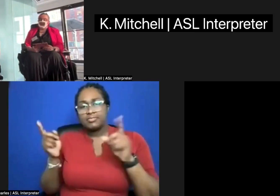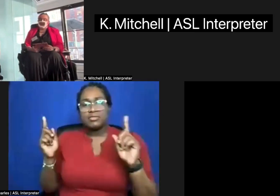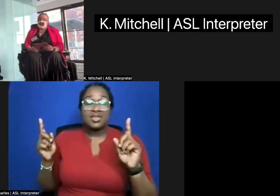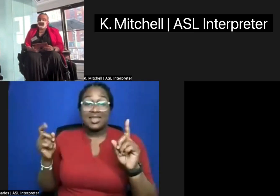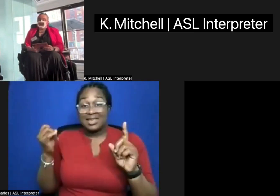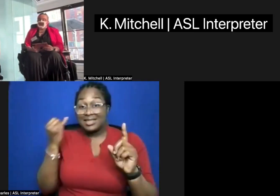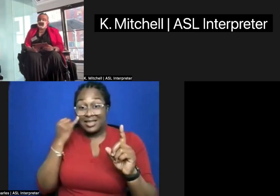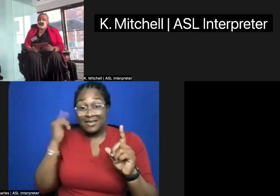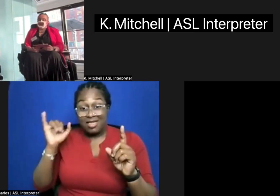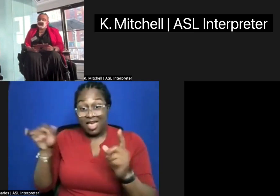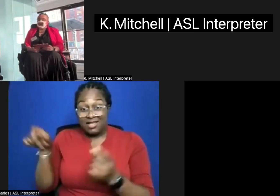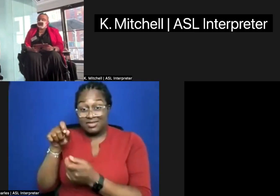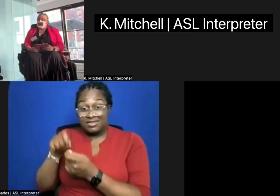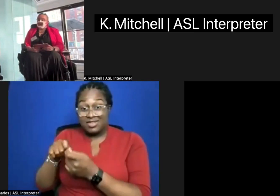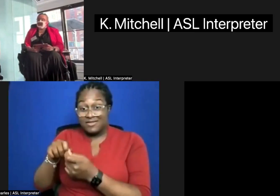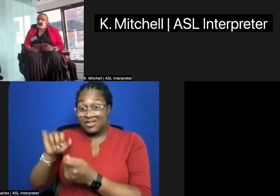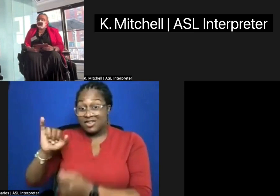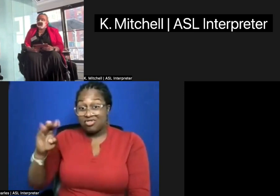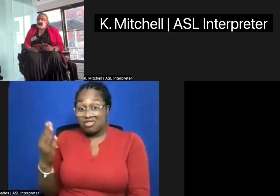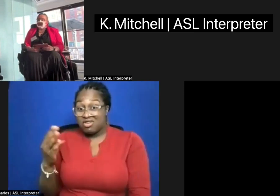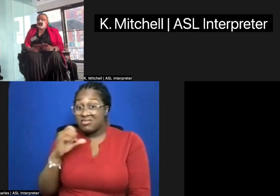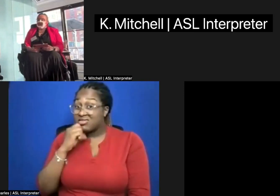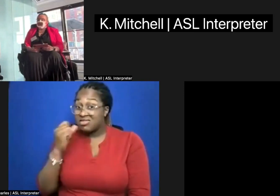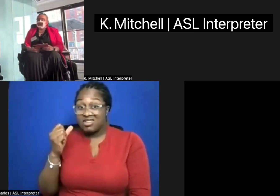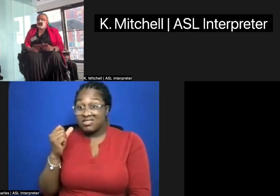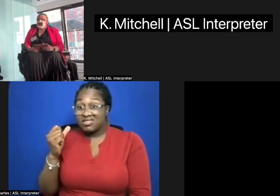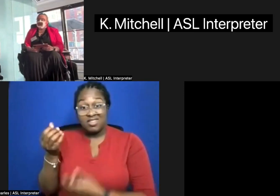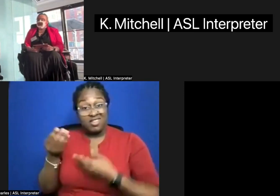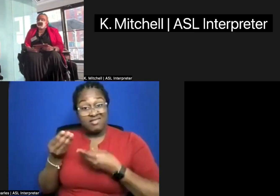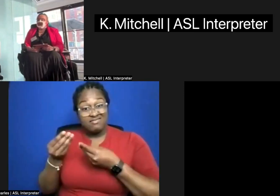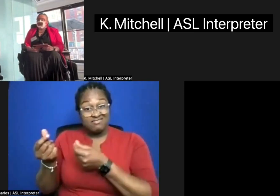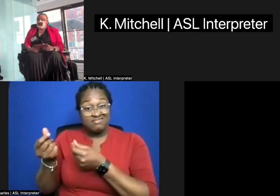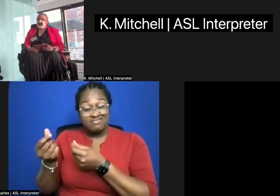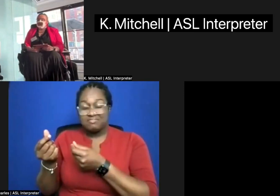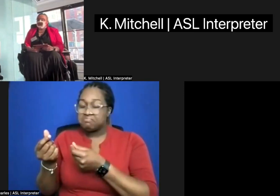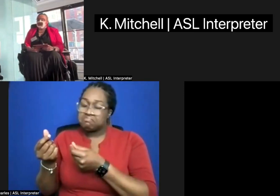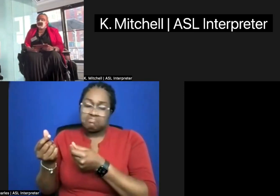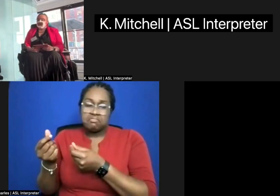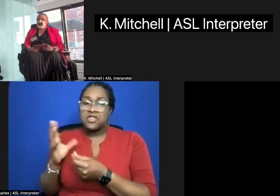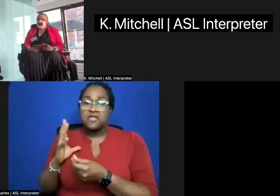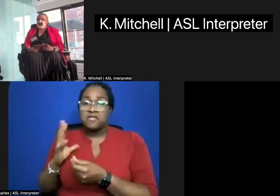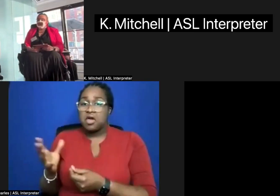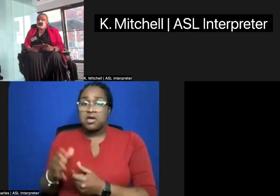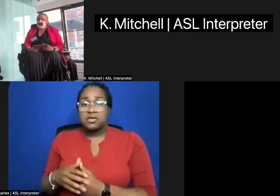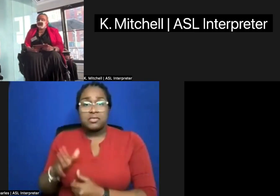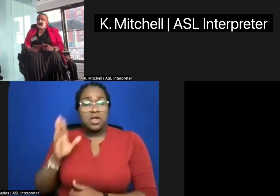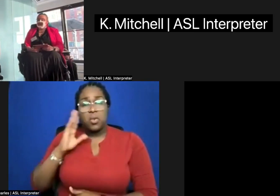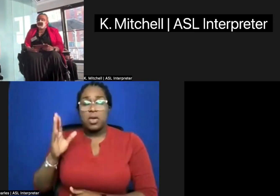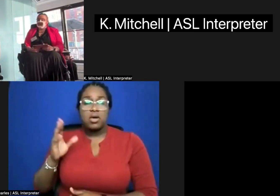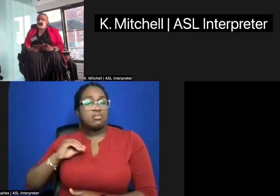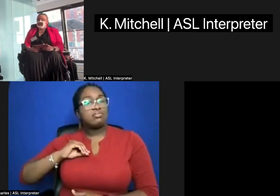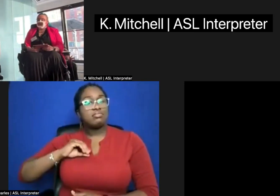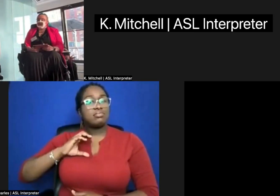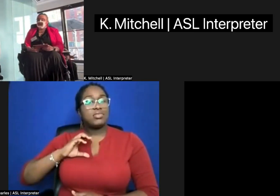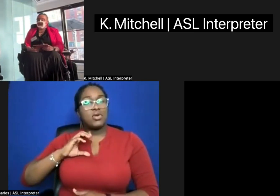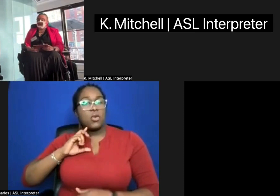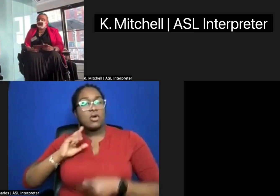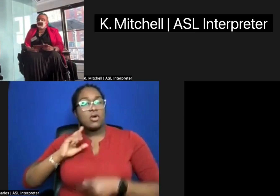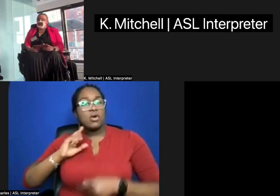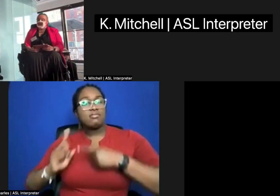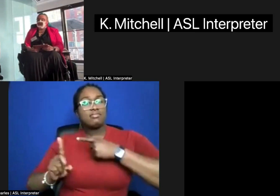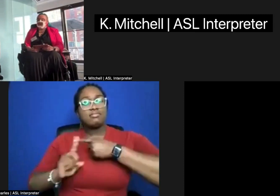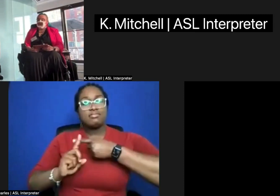out, it does something to you that is going to benefit you positively in the long